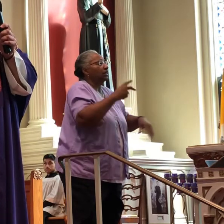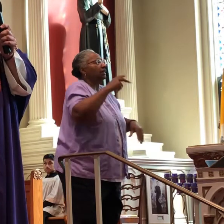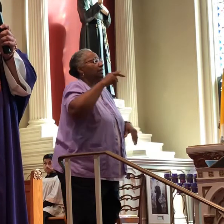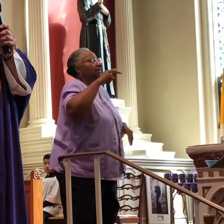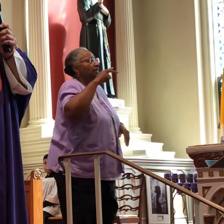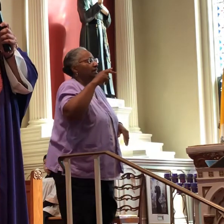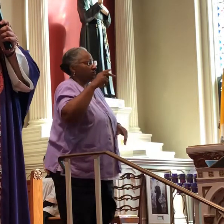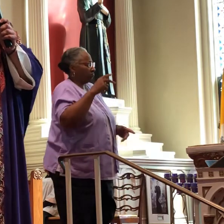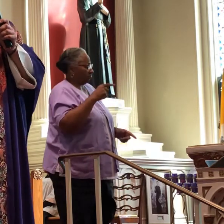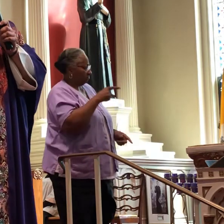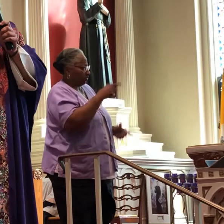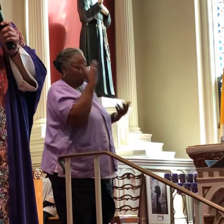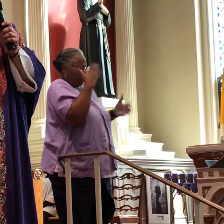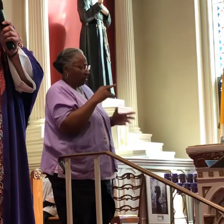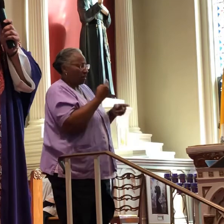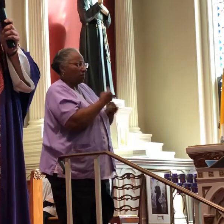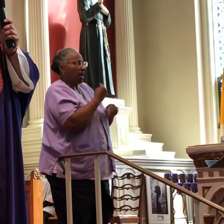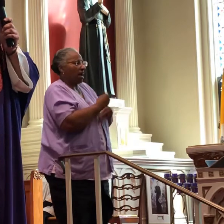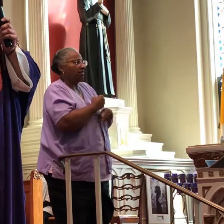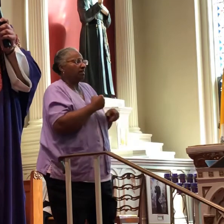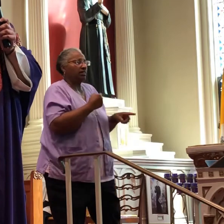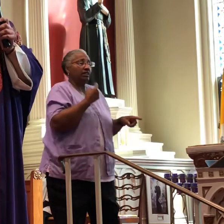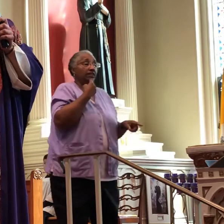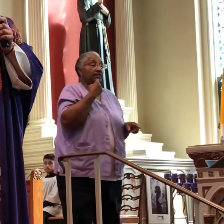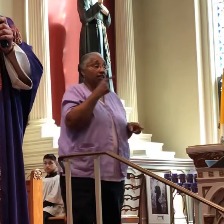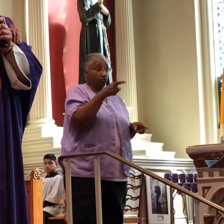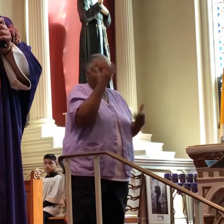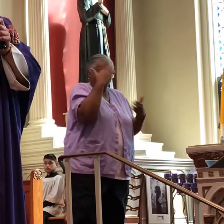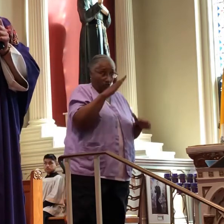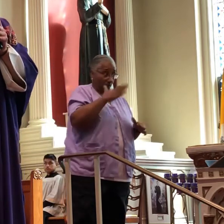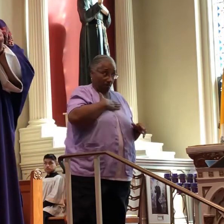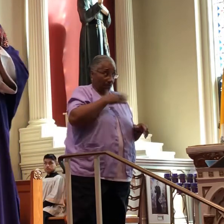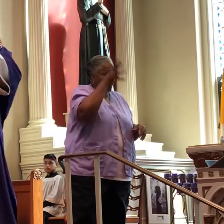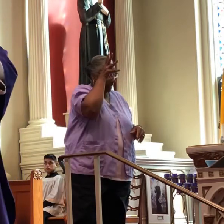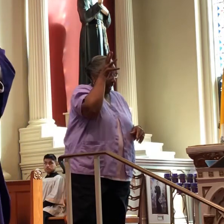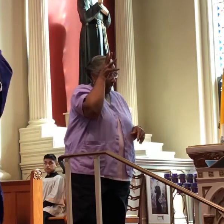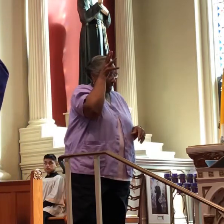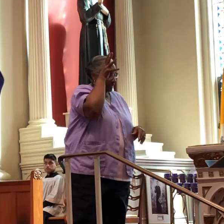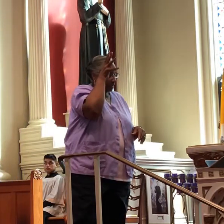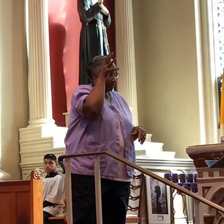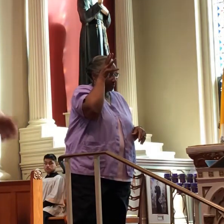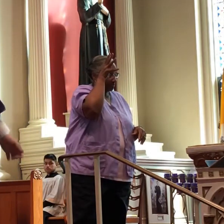math. And the other one said, you don't know my dad.